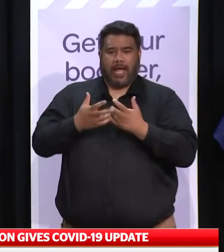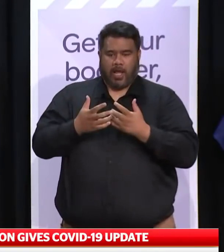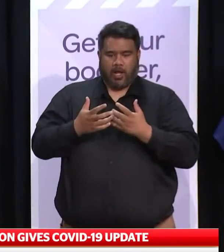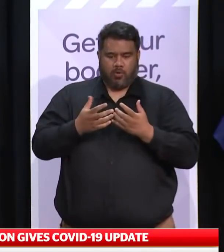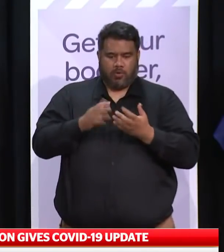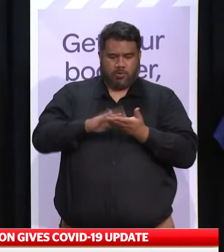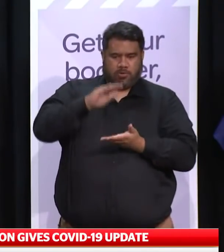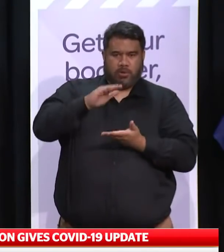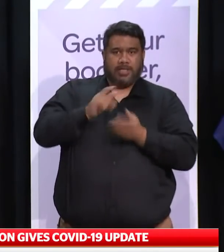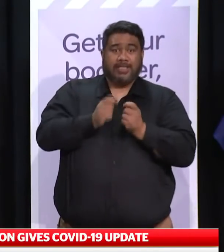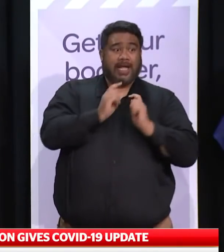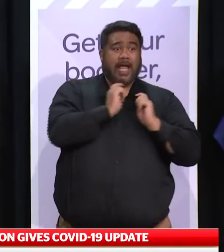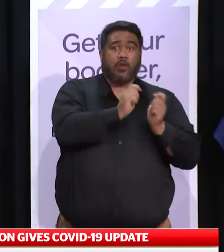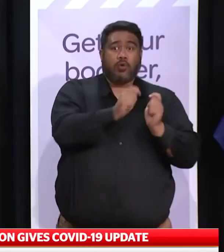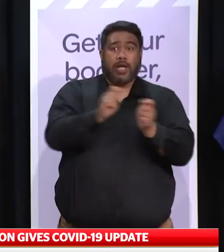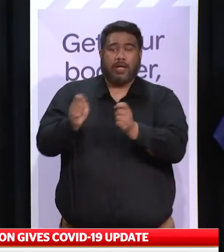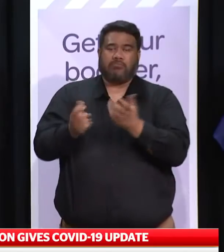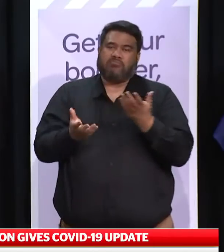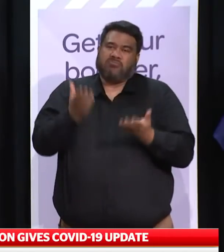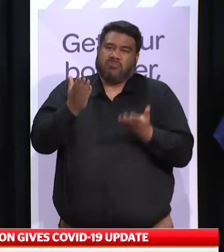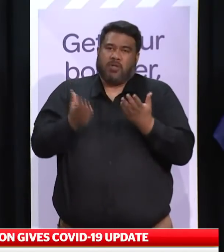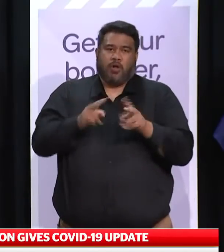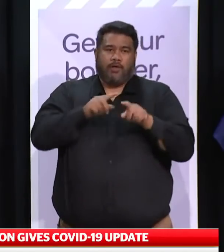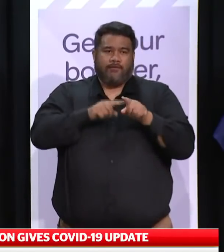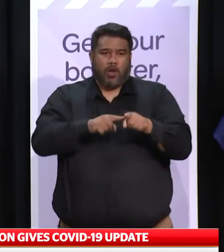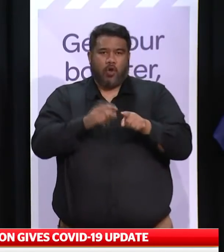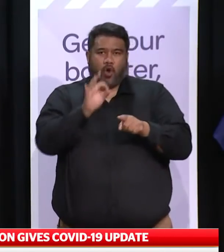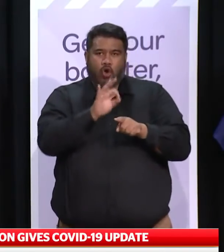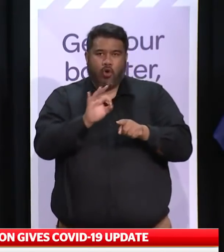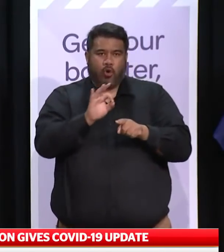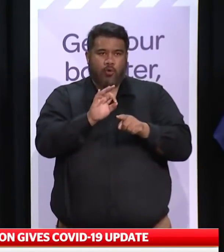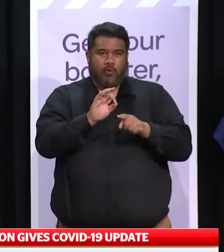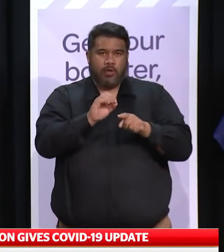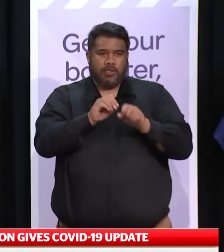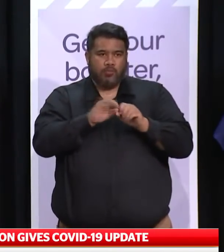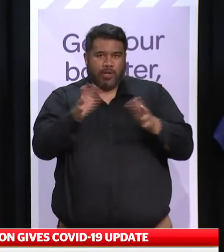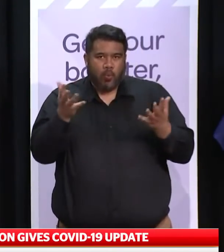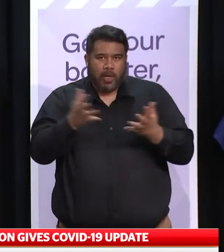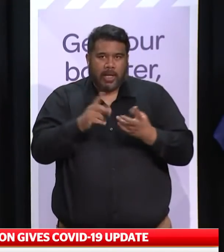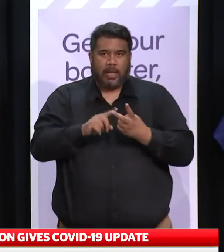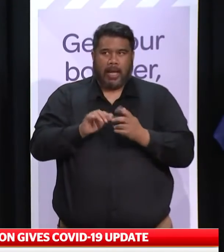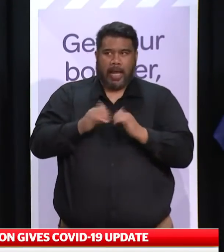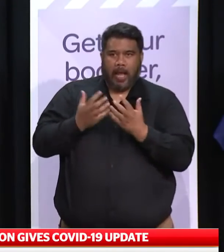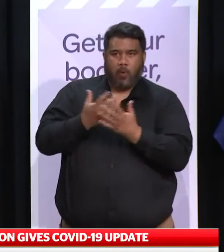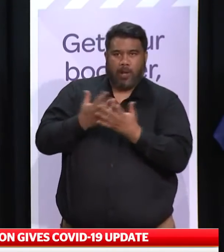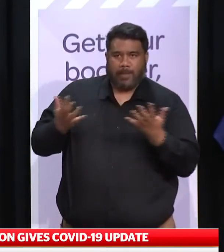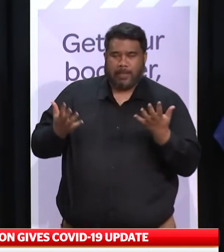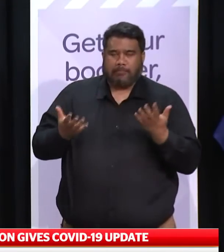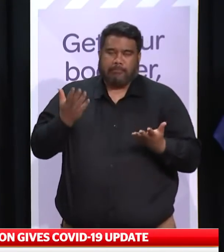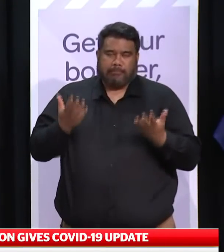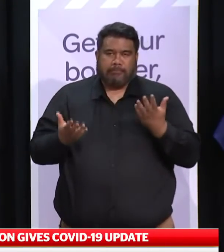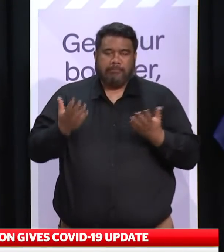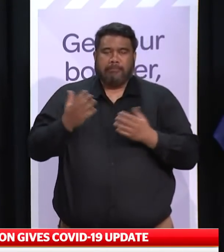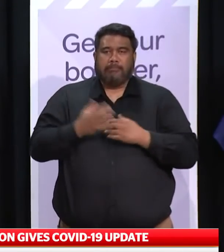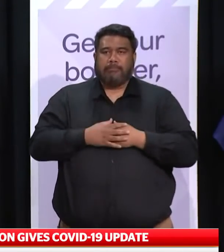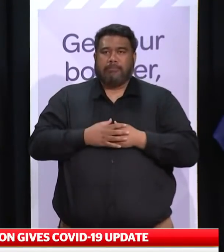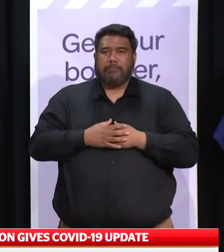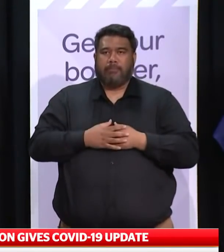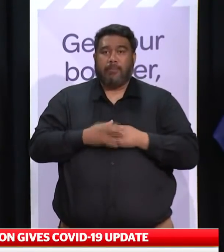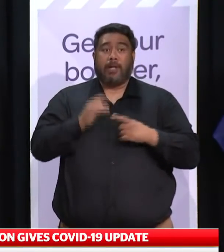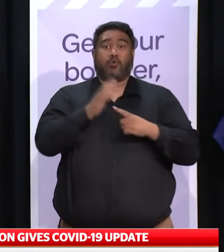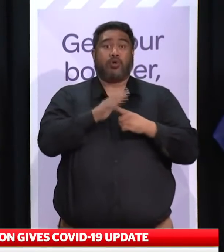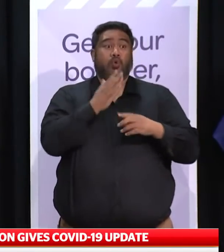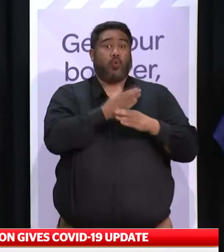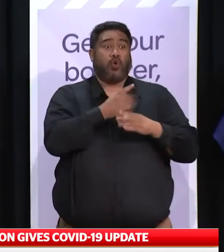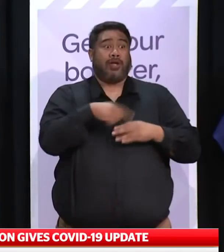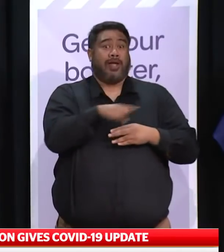which the outbreak emerges and evolves. But clearly, it's a wider group of people than the more narrow critical worker group we're talking about